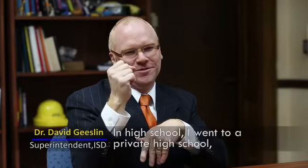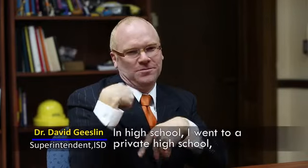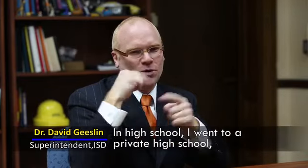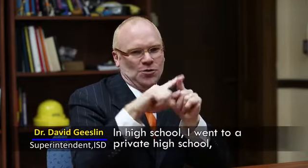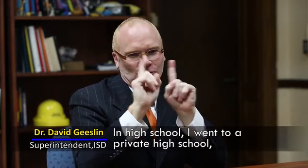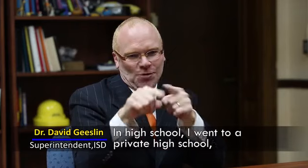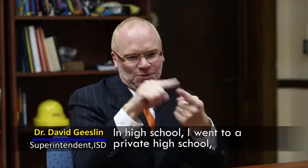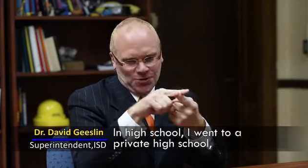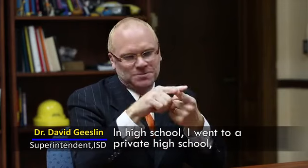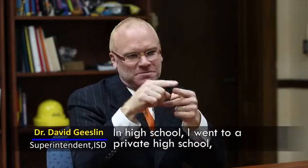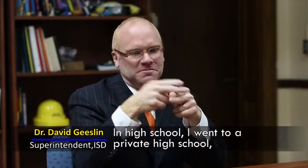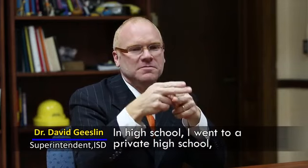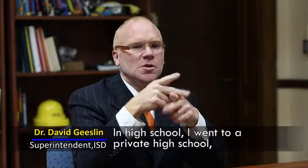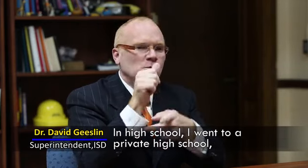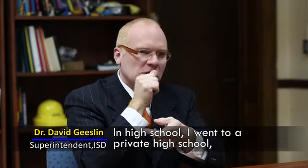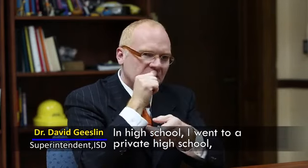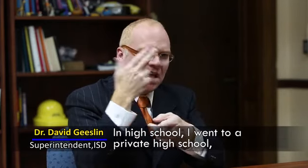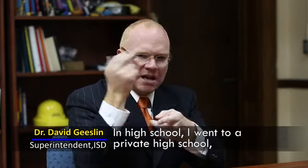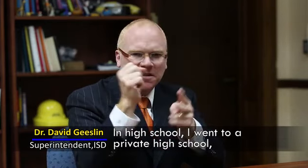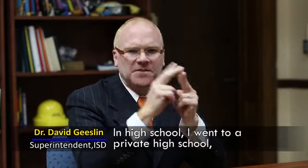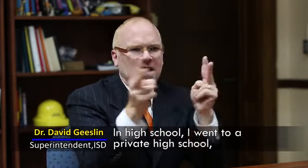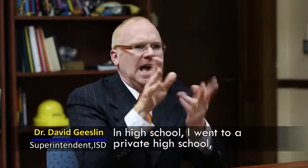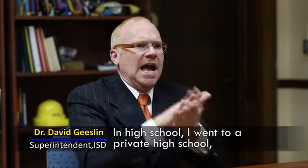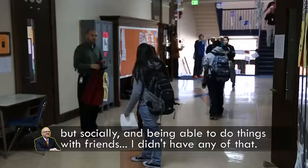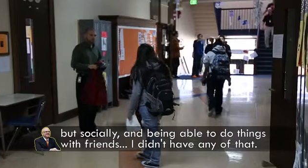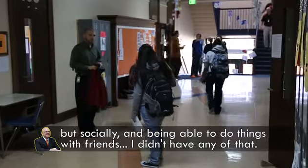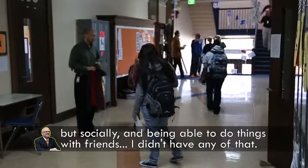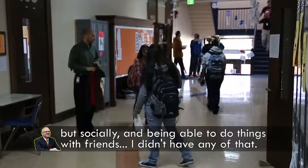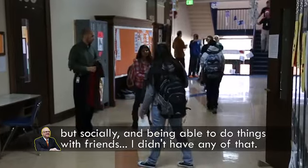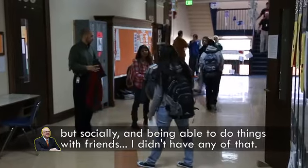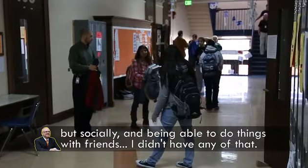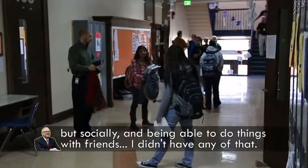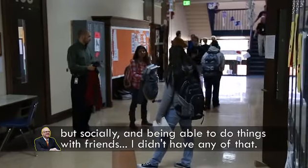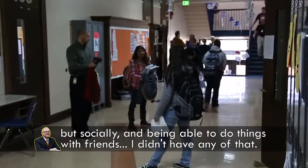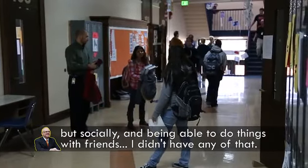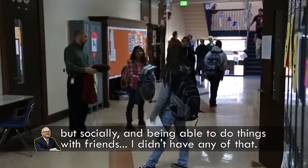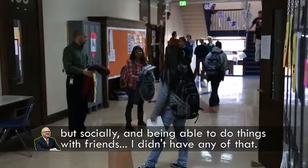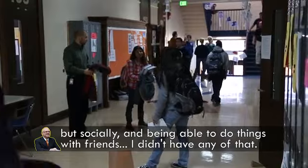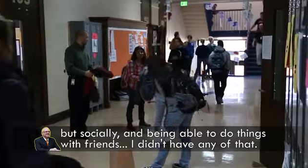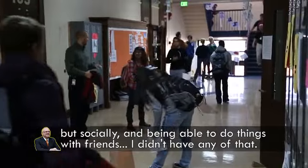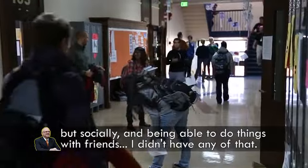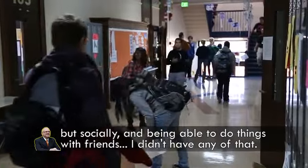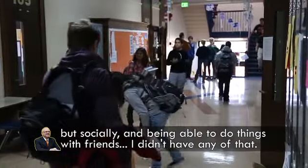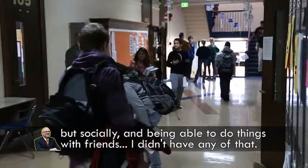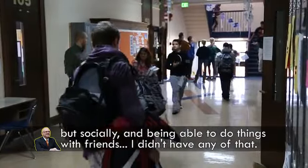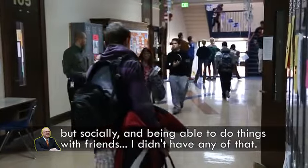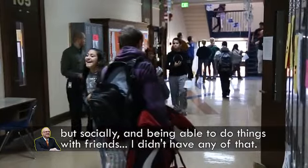In high school, I went to a private high school, but socially and being able to do things